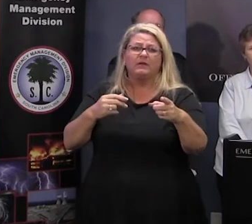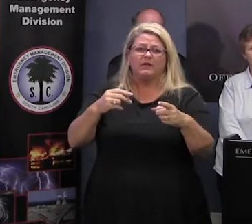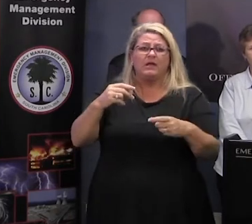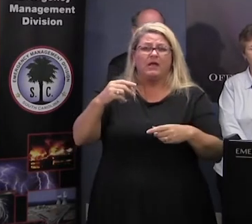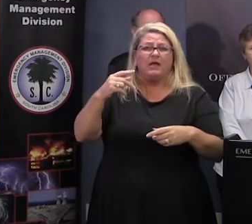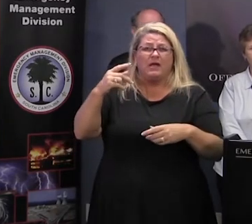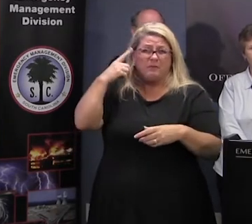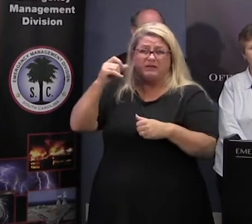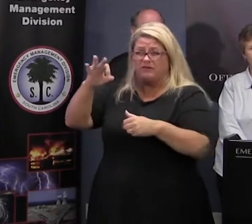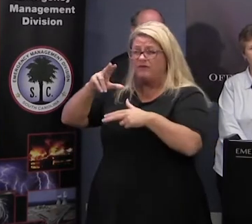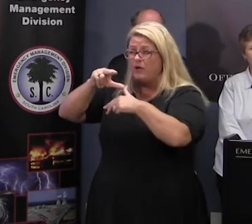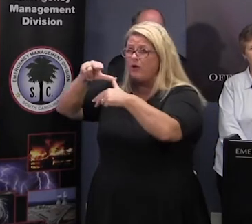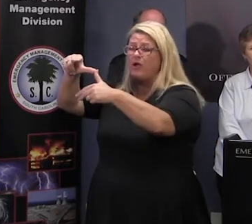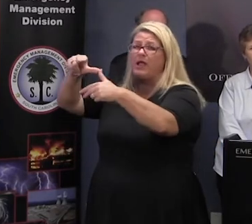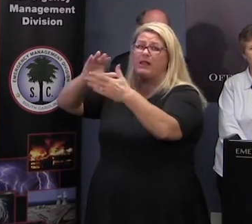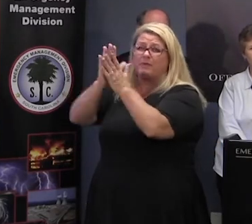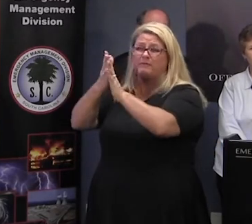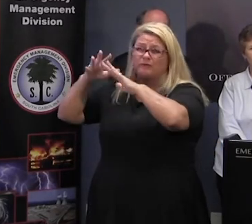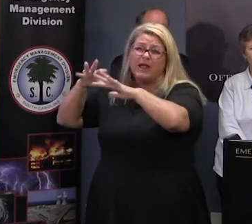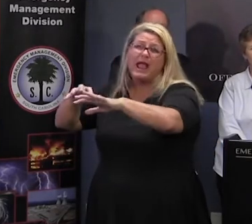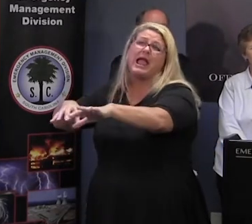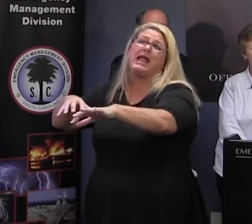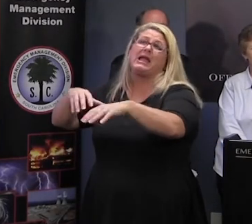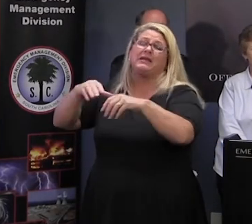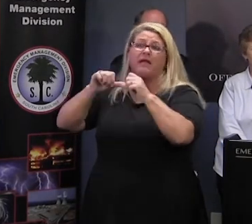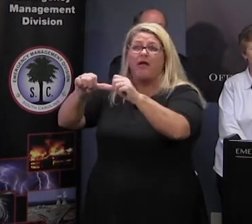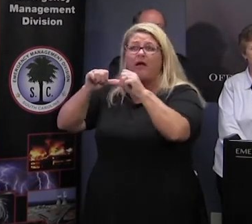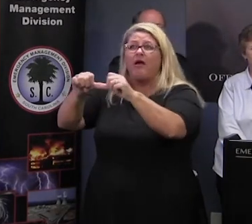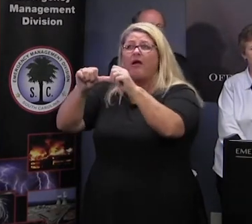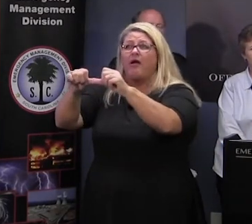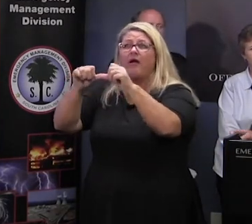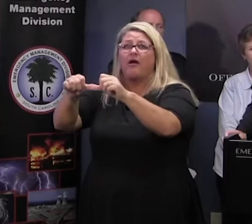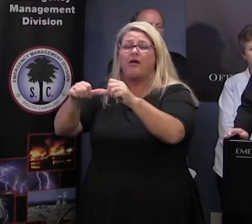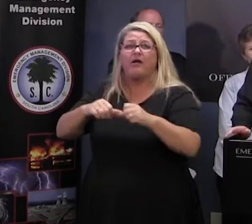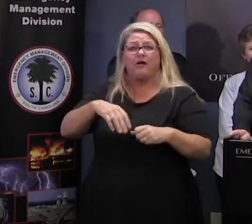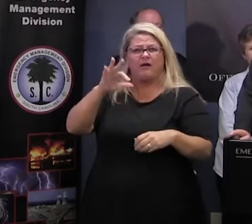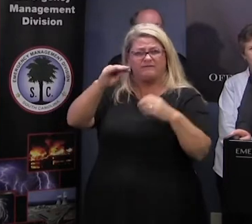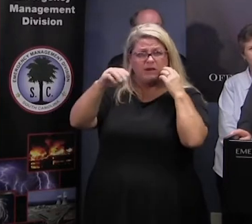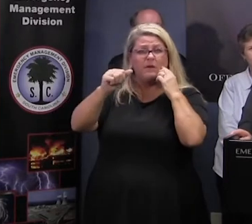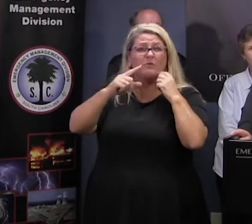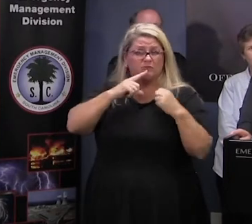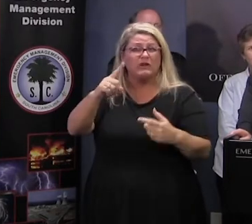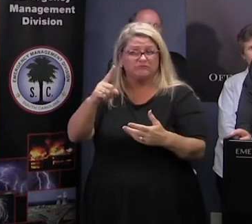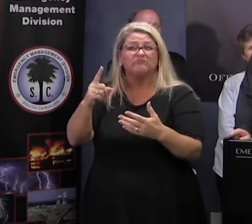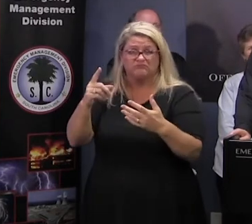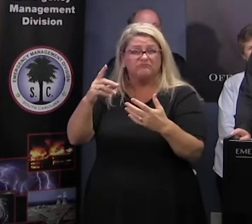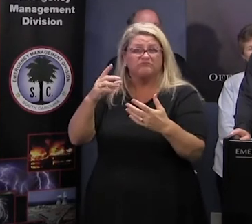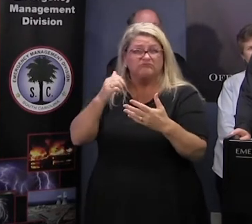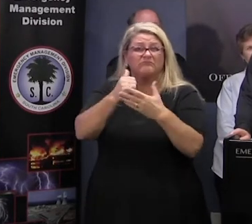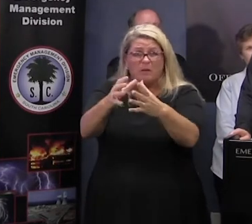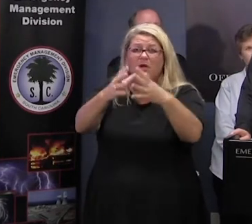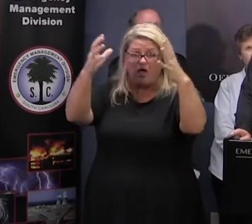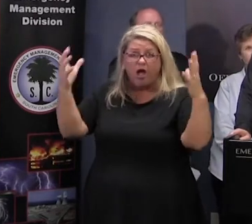so long over us than like Hurricane Matthew or some of the previous storms you've gone through? Well, I mean, each storm's unique. It's